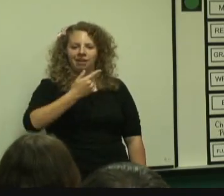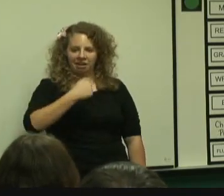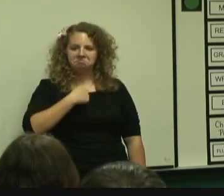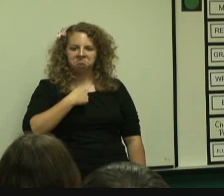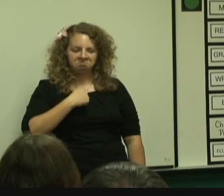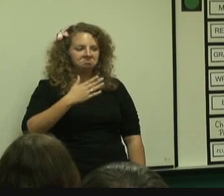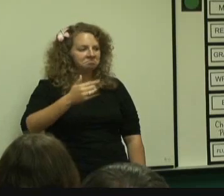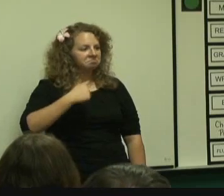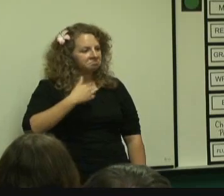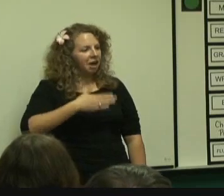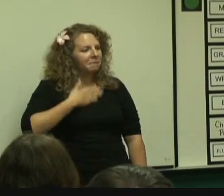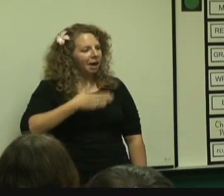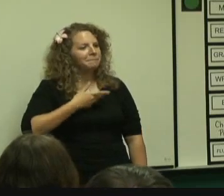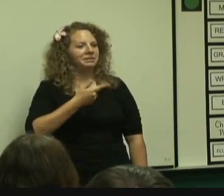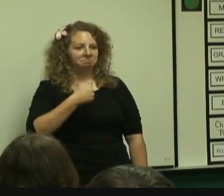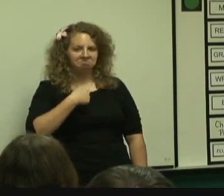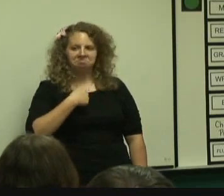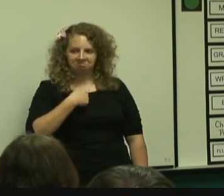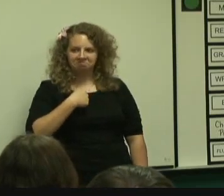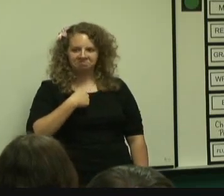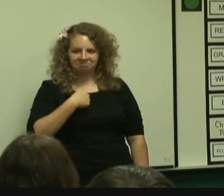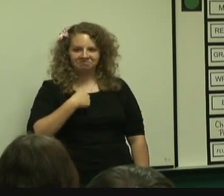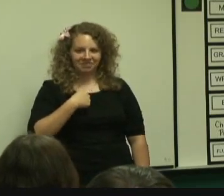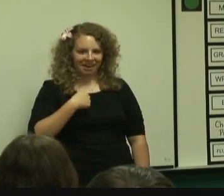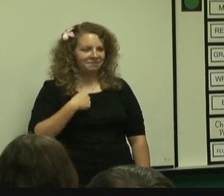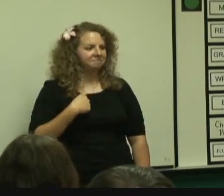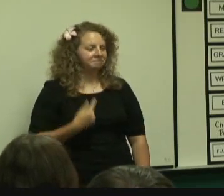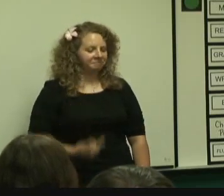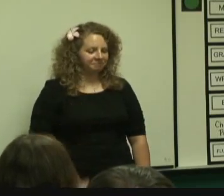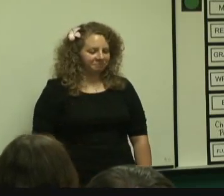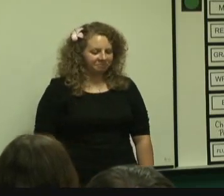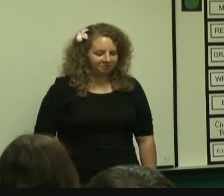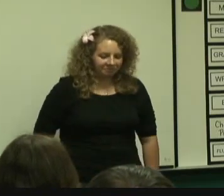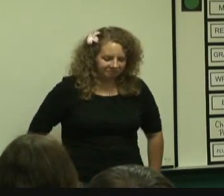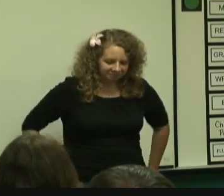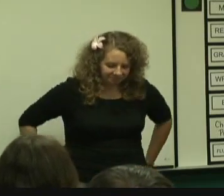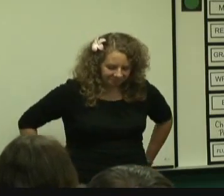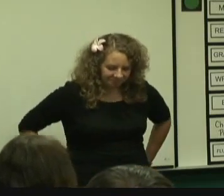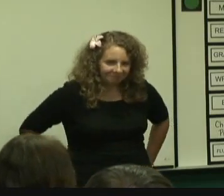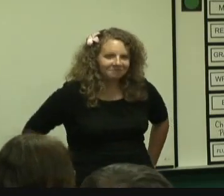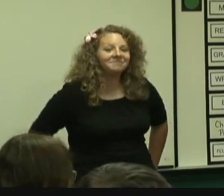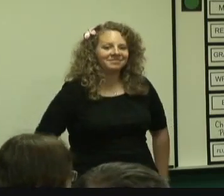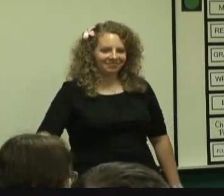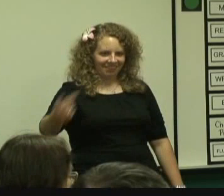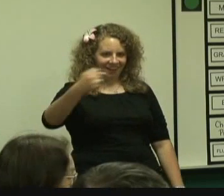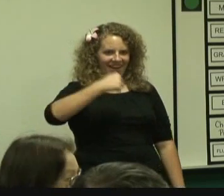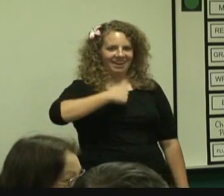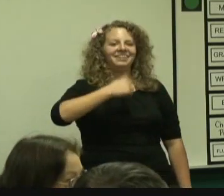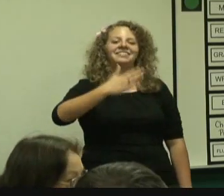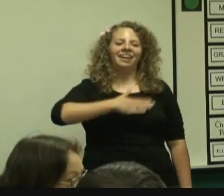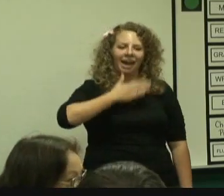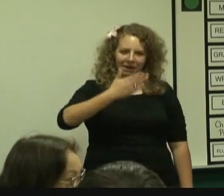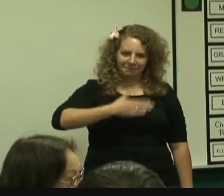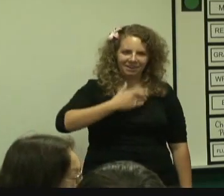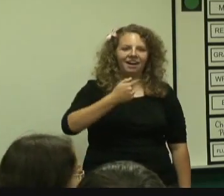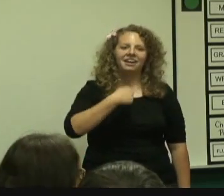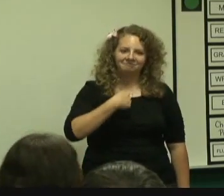I. I'm happy, okay? So I, happy. I, happy, I.